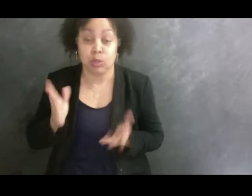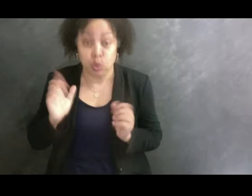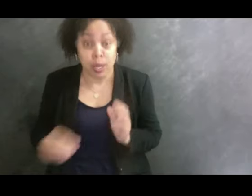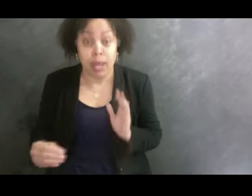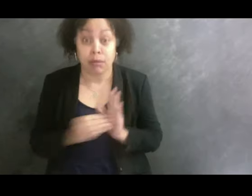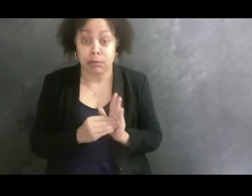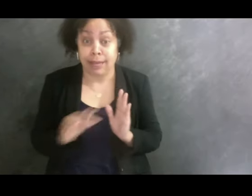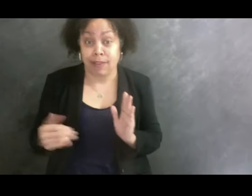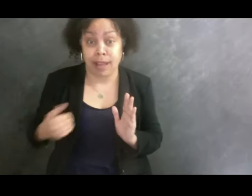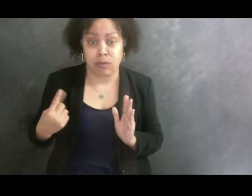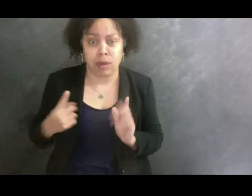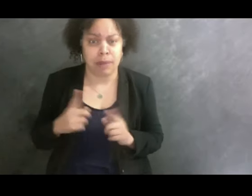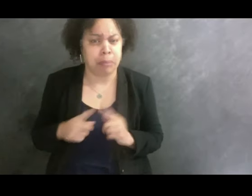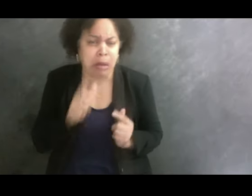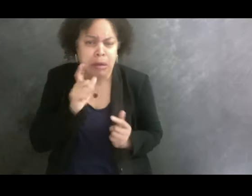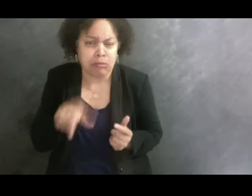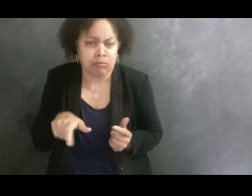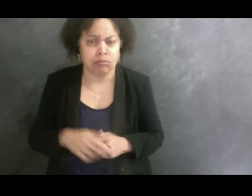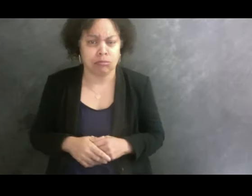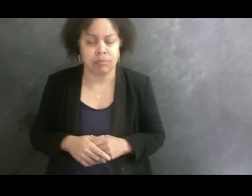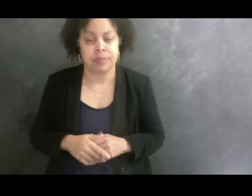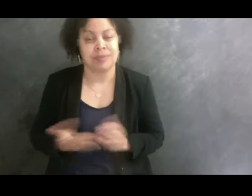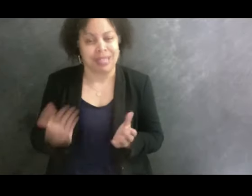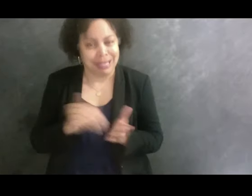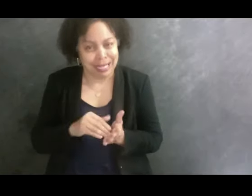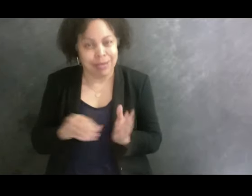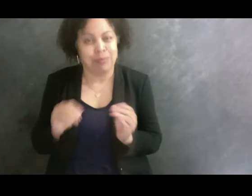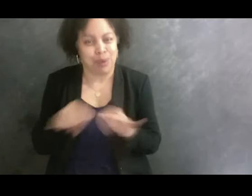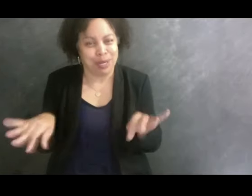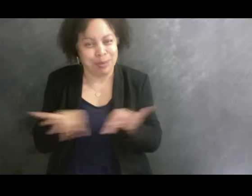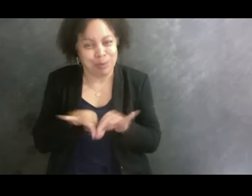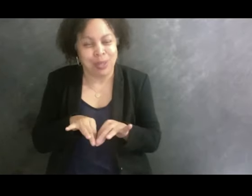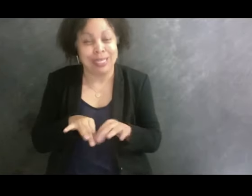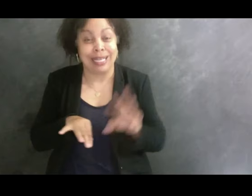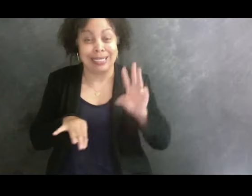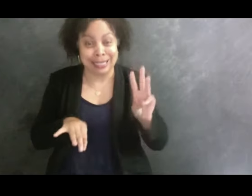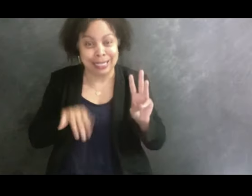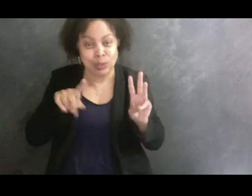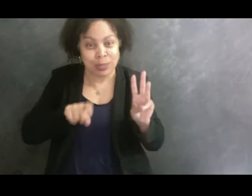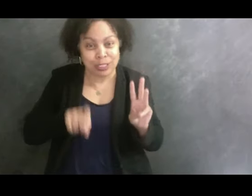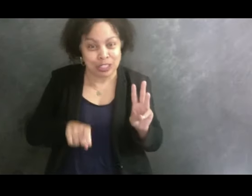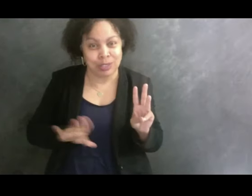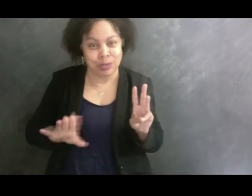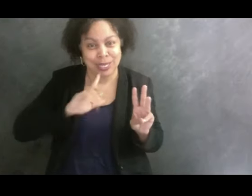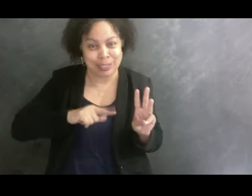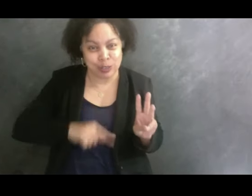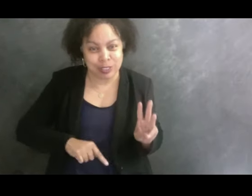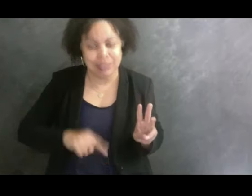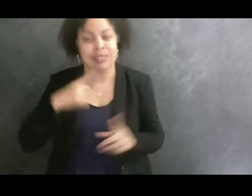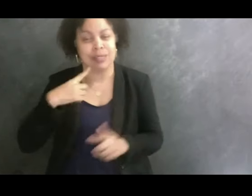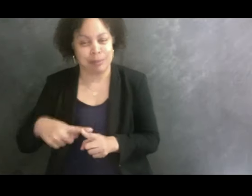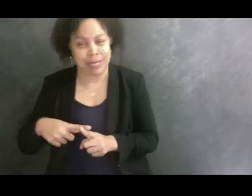again, we're going to be looking at your answers to the 6 questions and the power of your idea. That's our main focus.